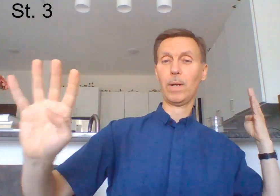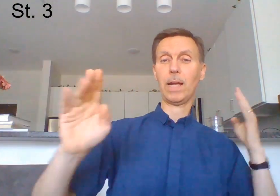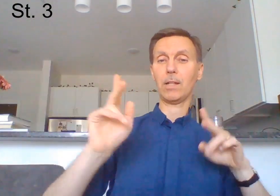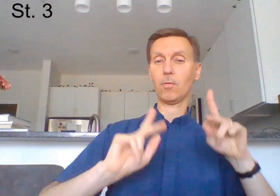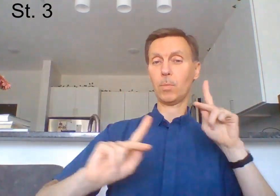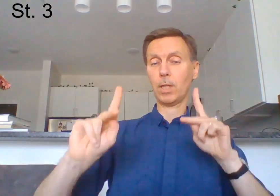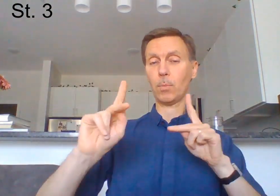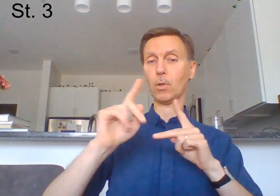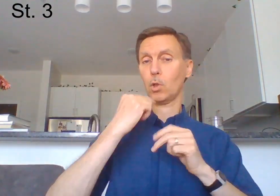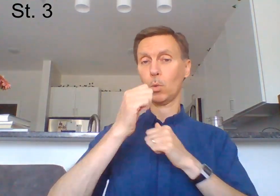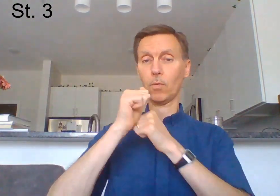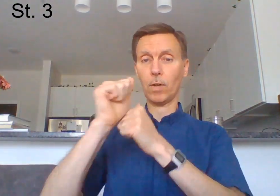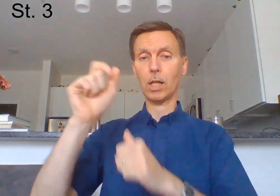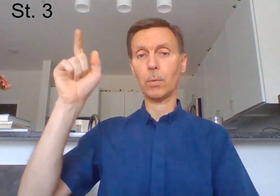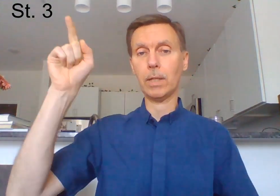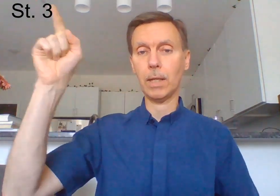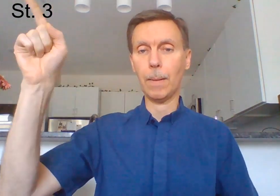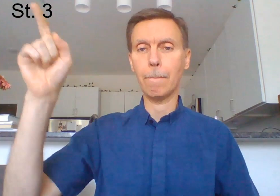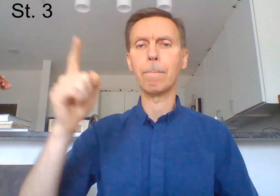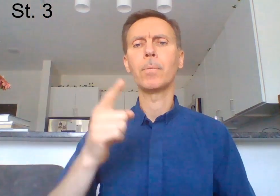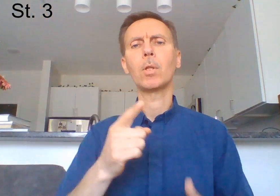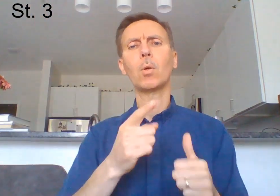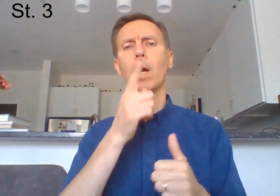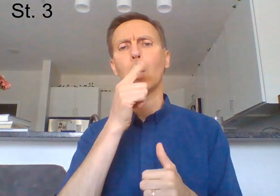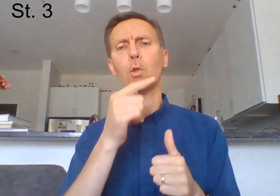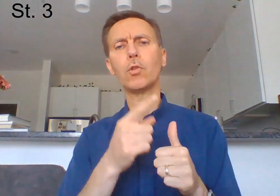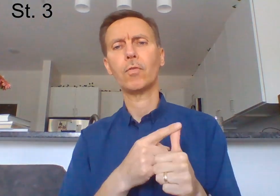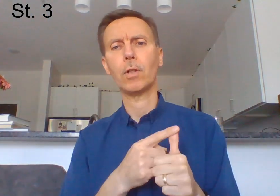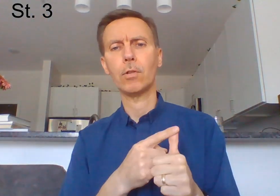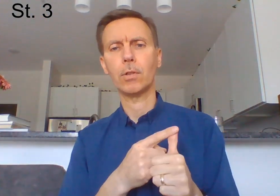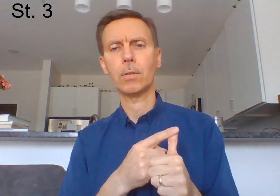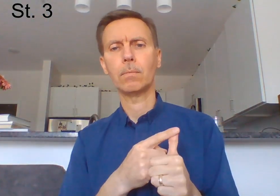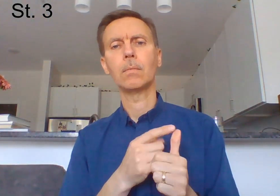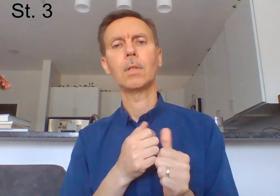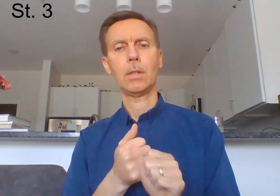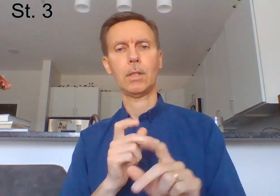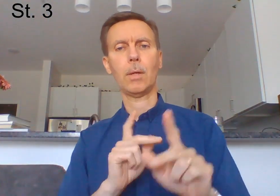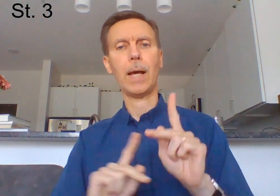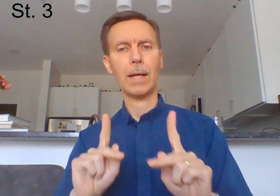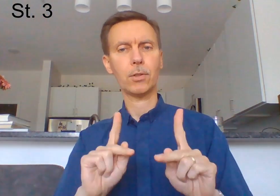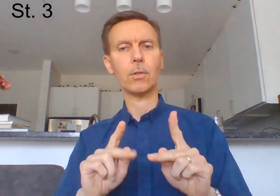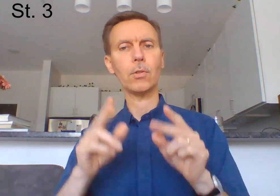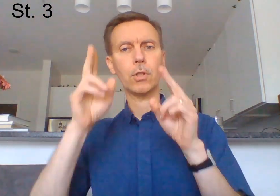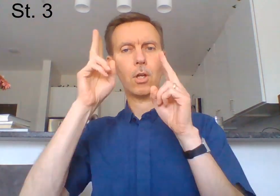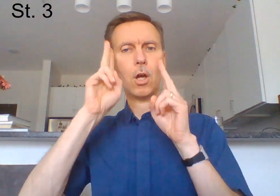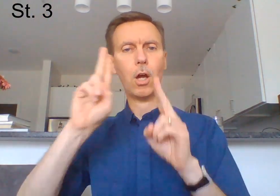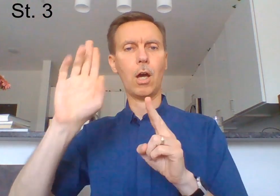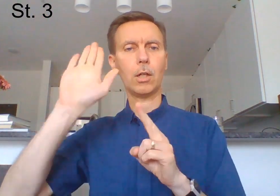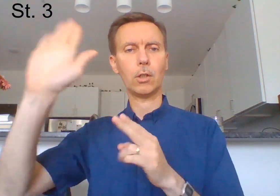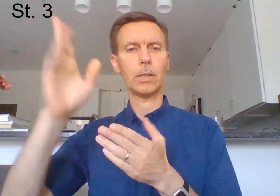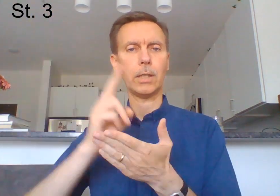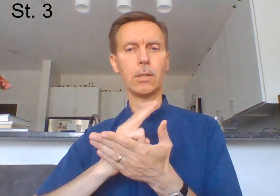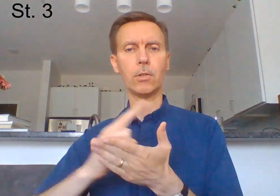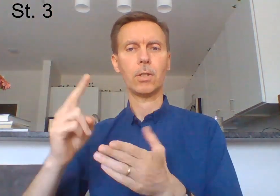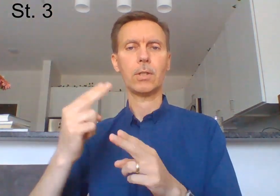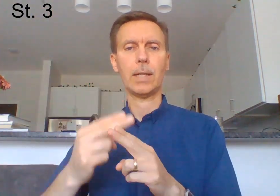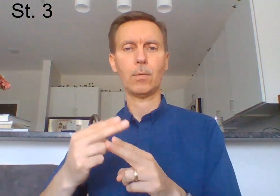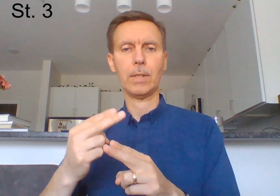parade of people who are following him. Well, who's first? The apostles honor his sacred